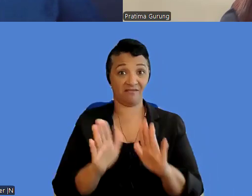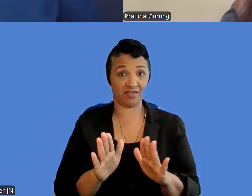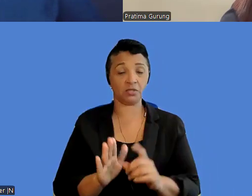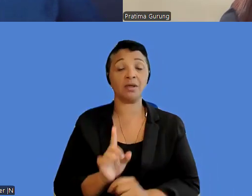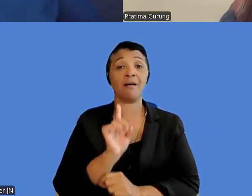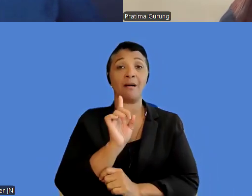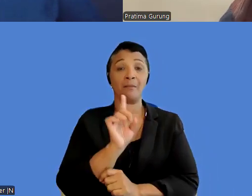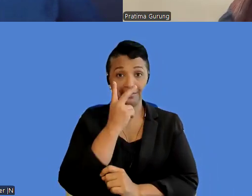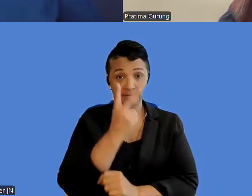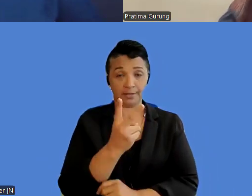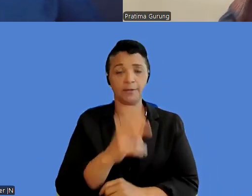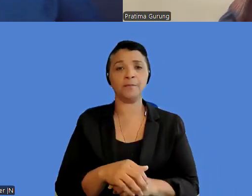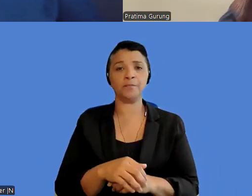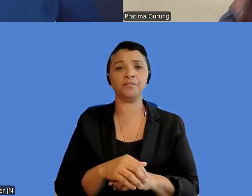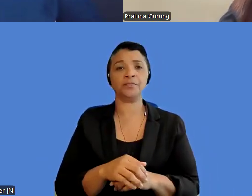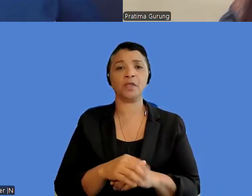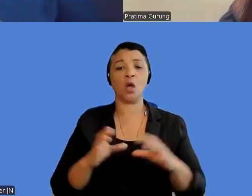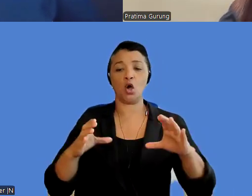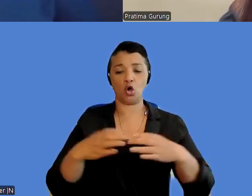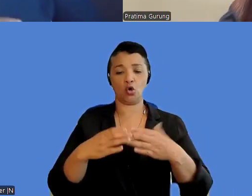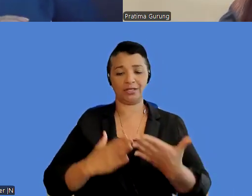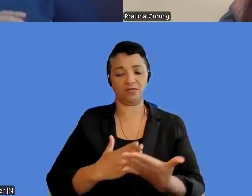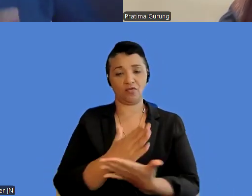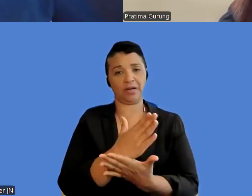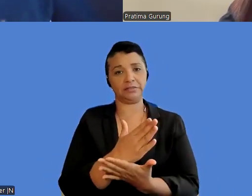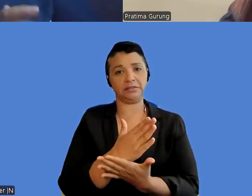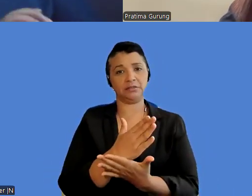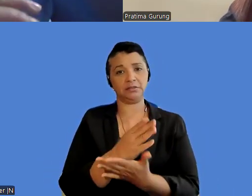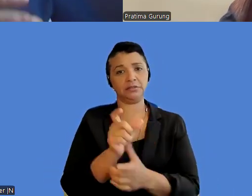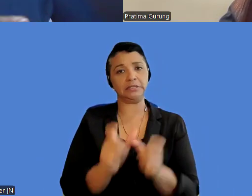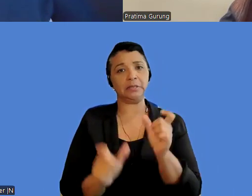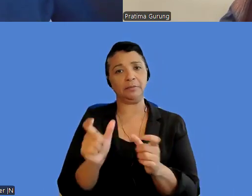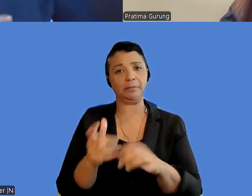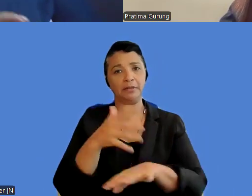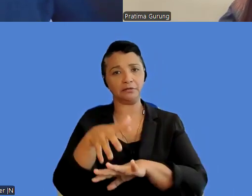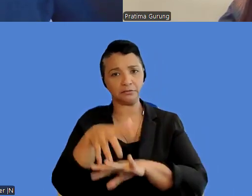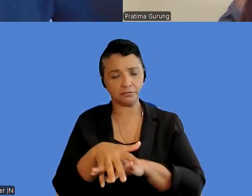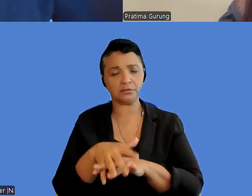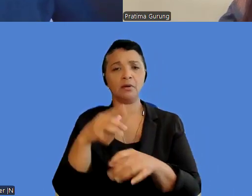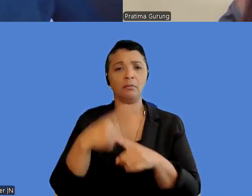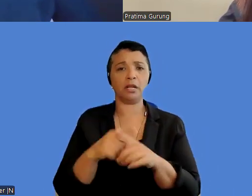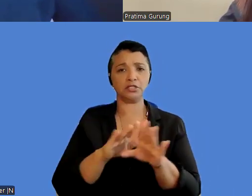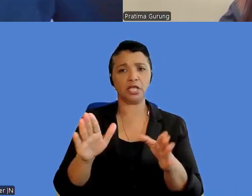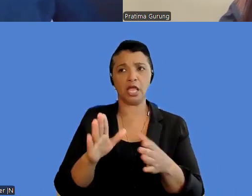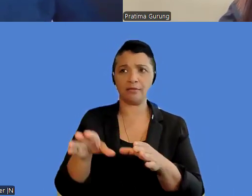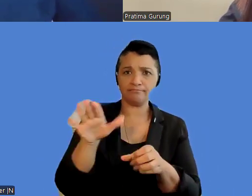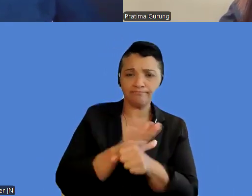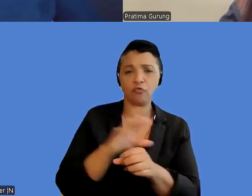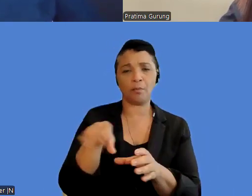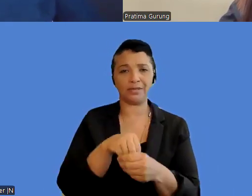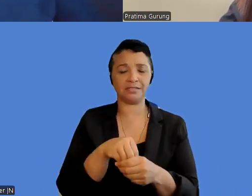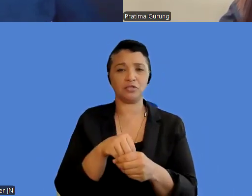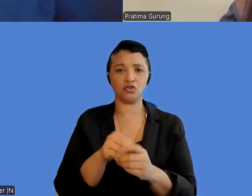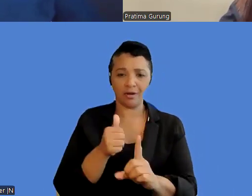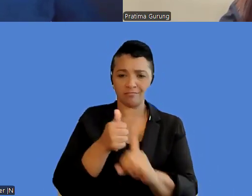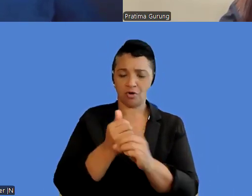the issues, the collective rights of Indigenous peoples, the meaningful participation, the right to self-determinations,